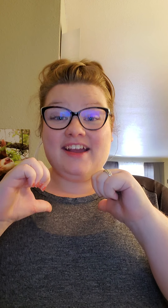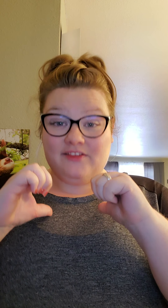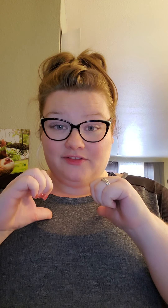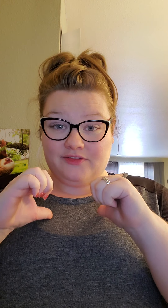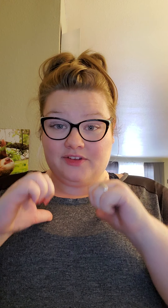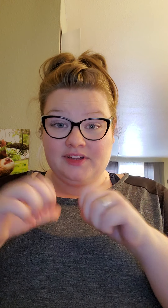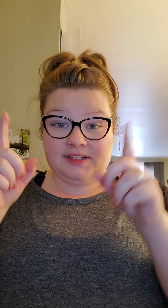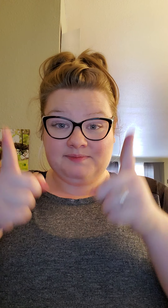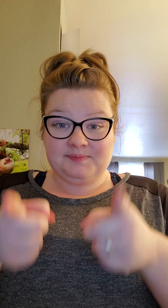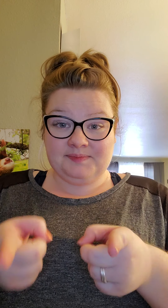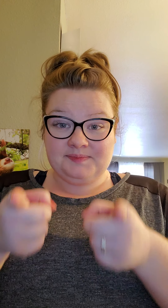Z.